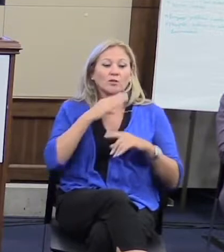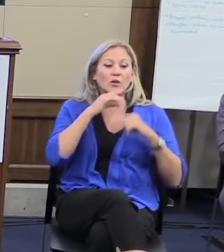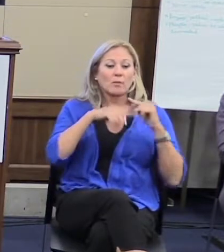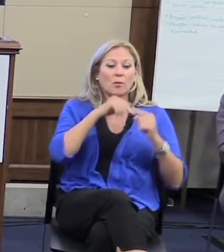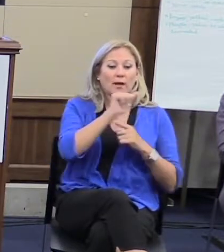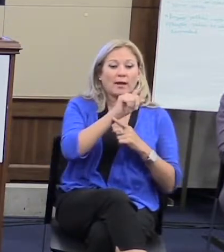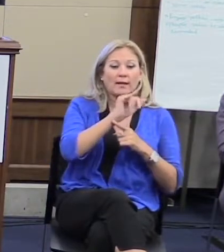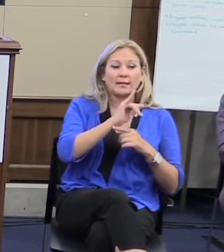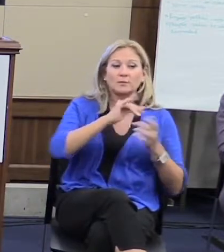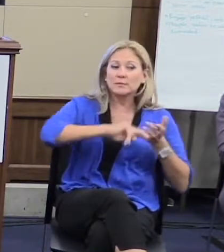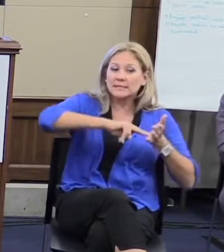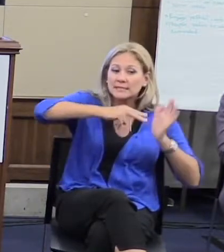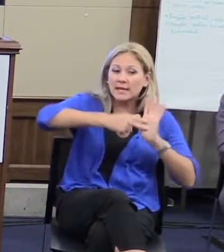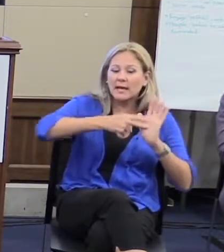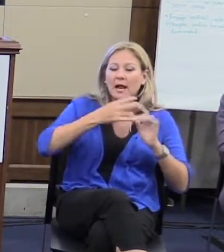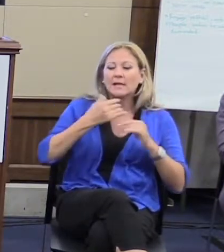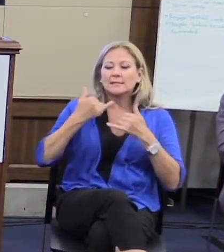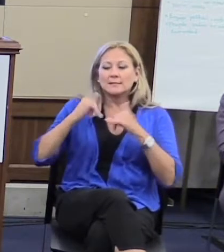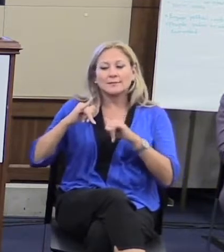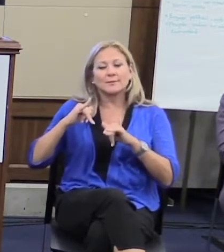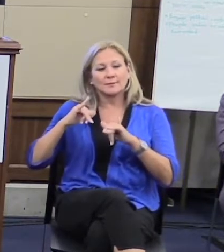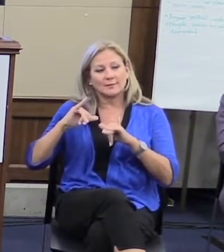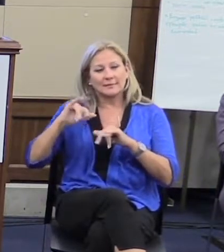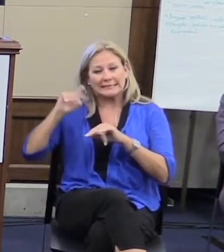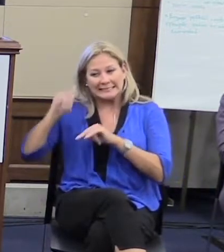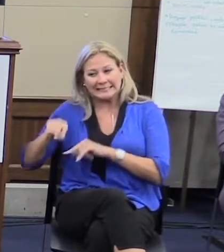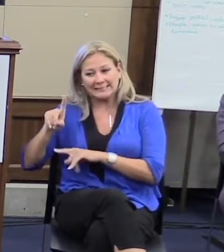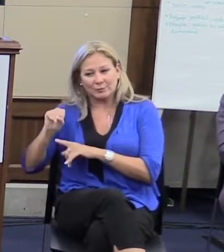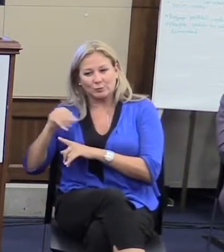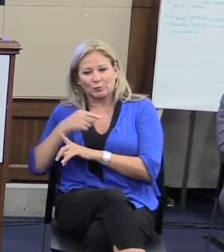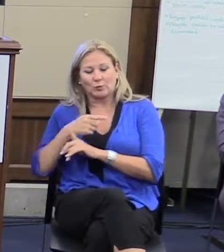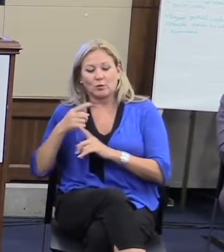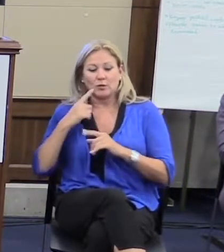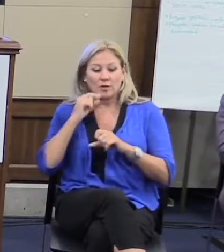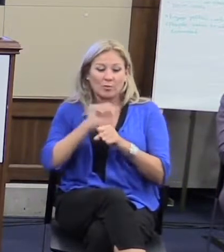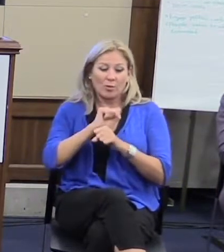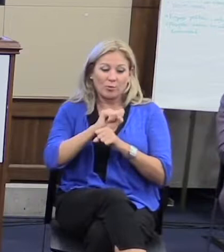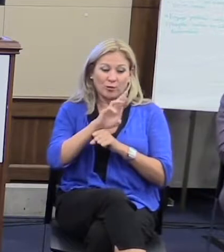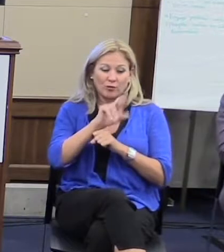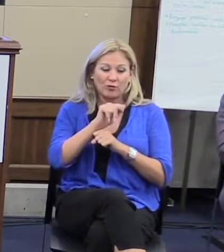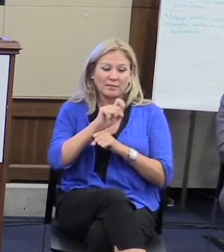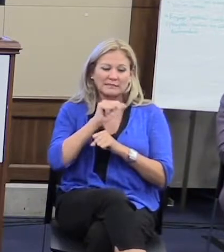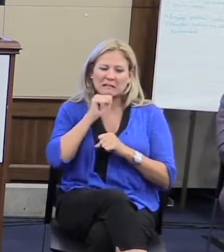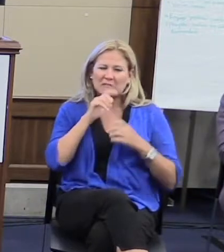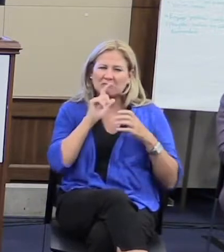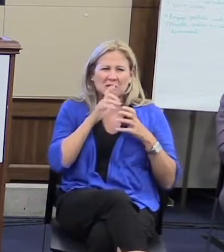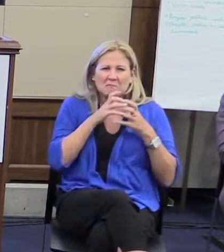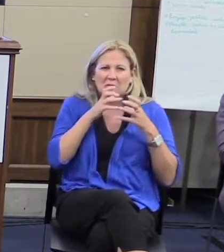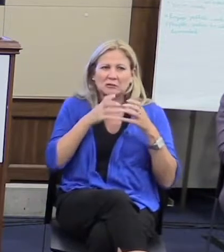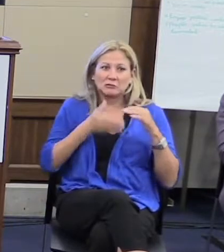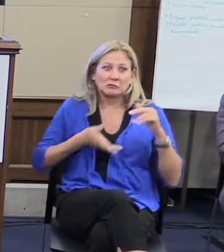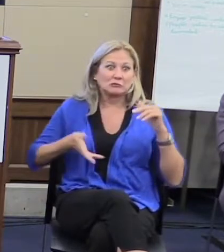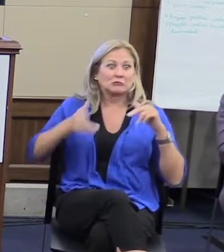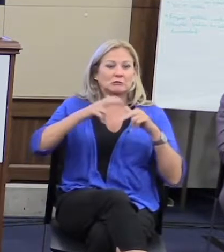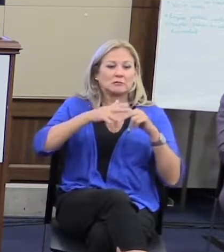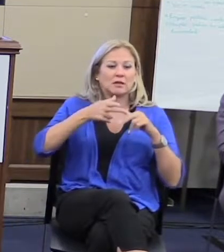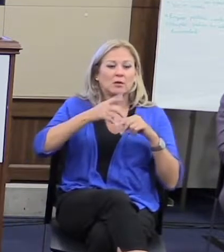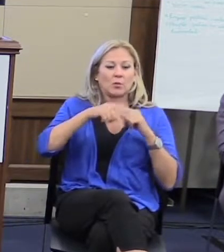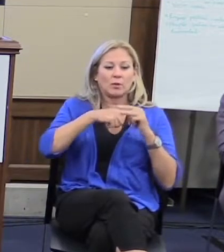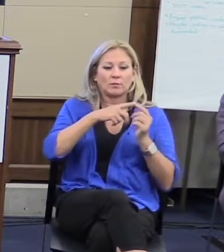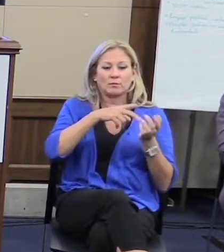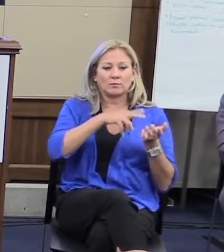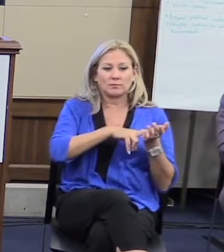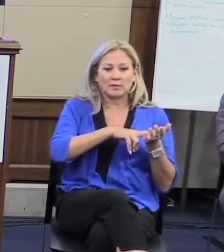and still needs to do. The employment rate isn't much higher than it was when the ADA was signed into